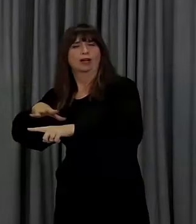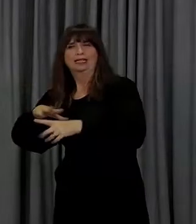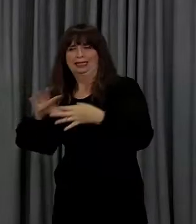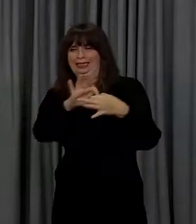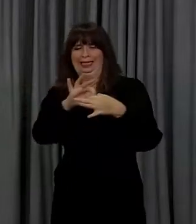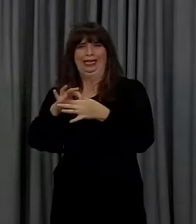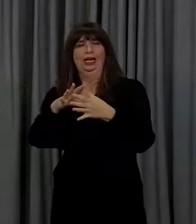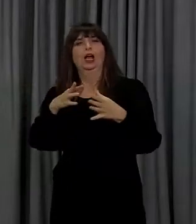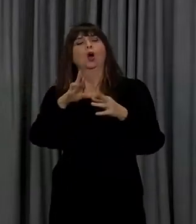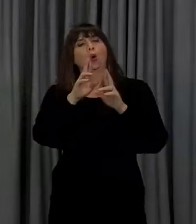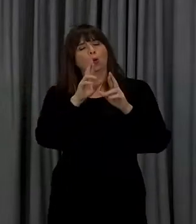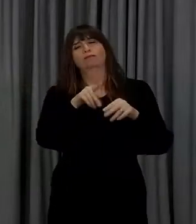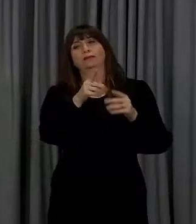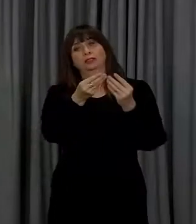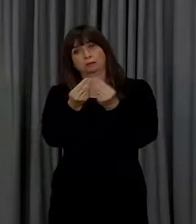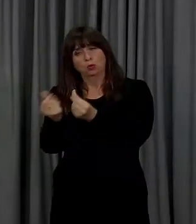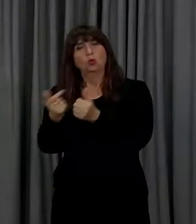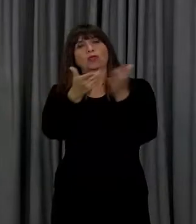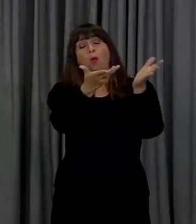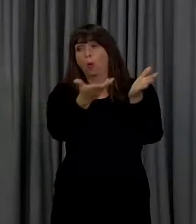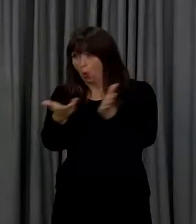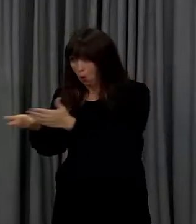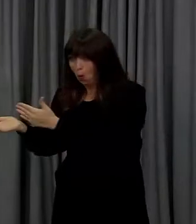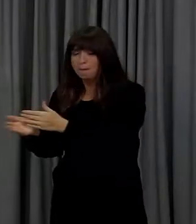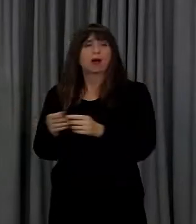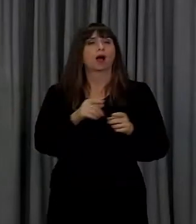stay for so long. It's clear that